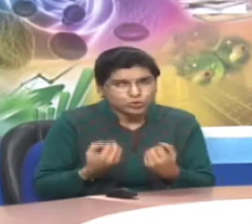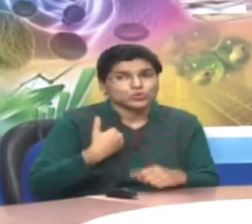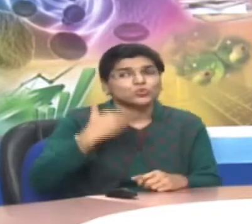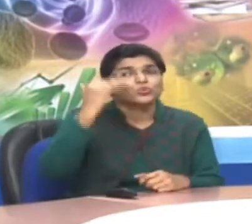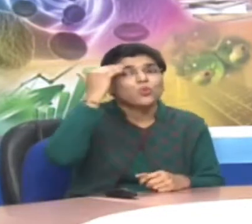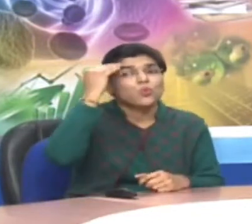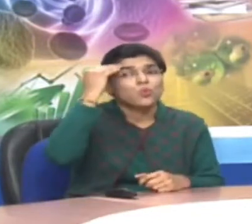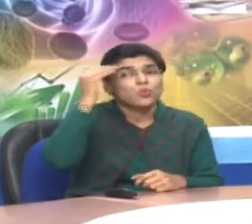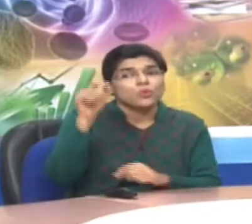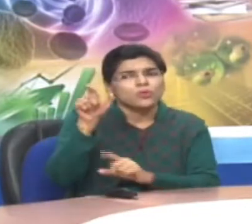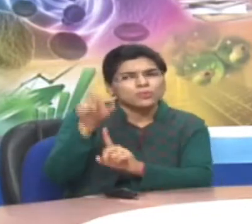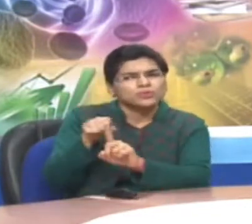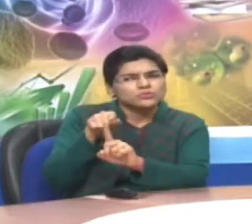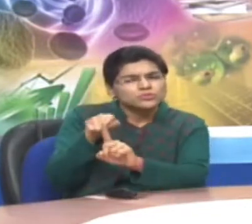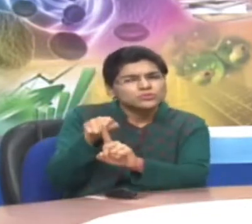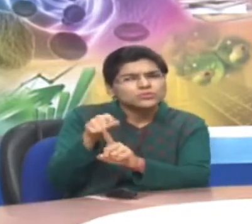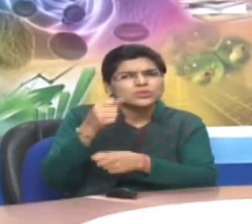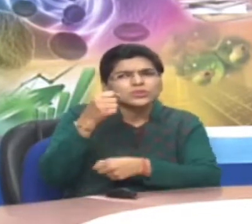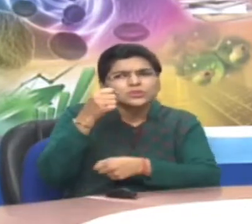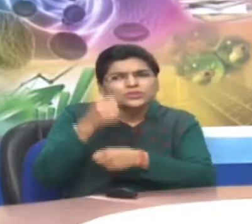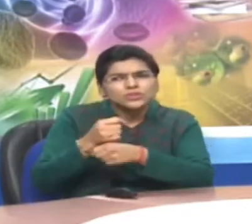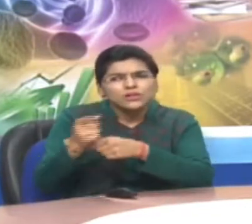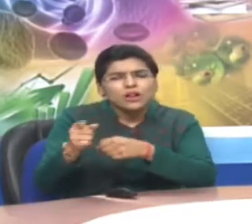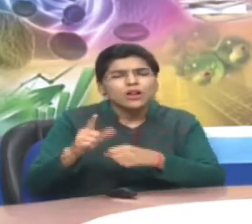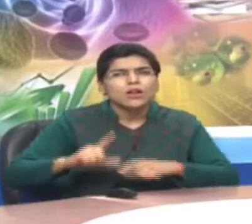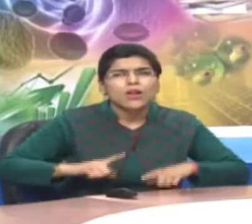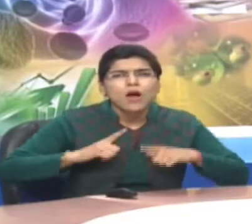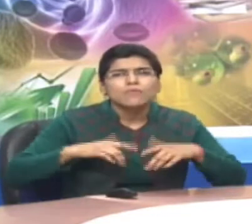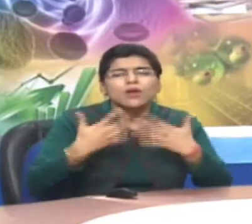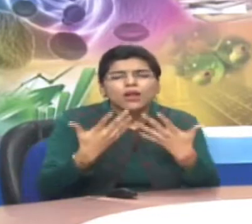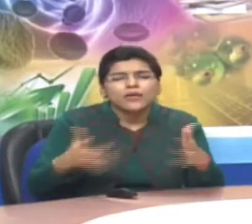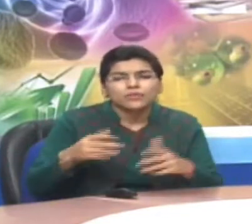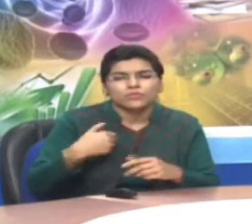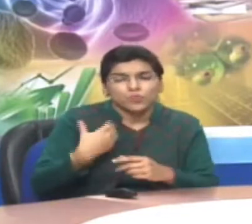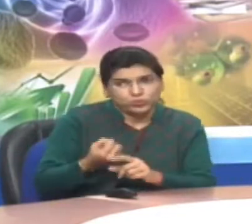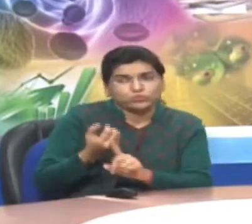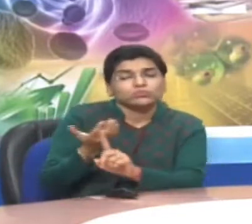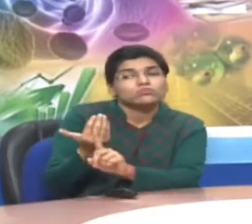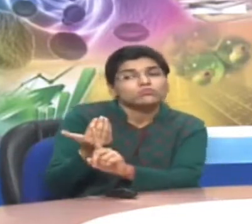I want to know few things. See.